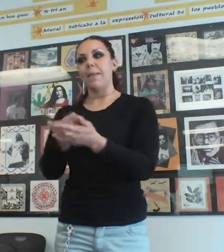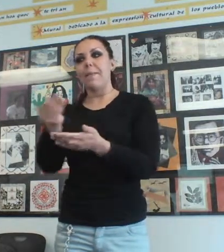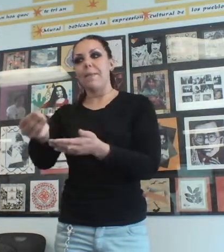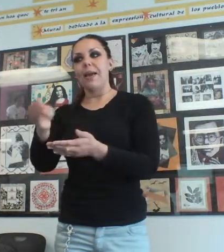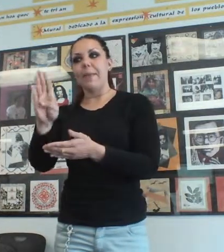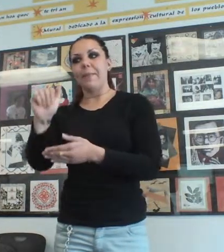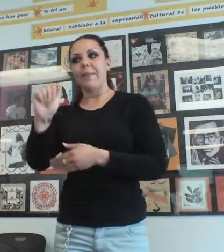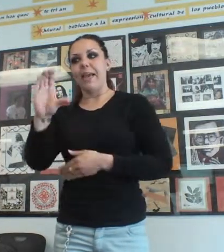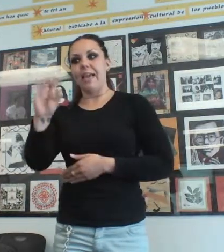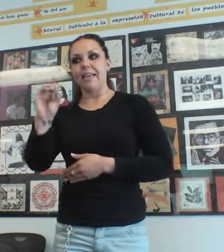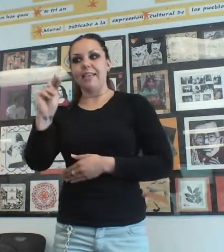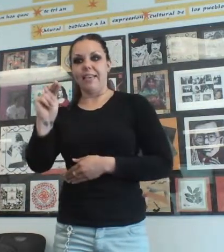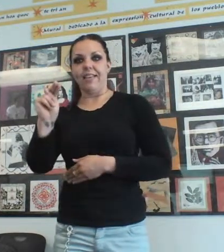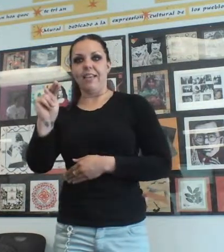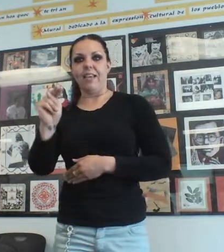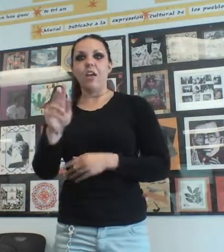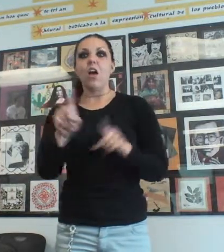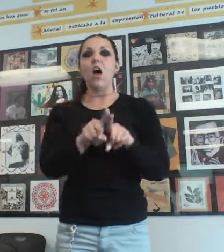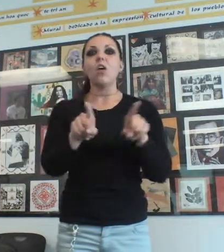paper because we're out of that too, and paper towels.